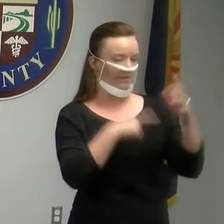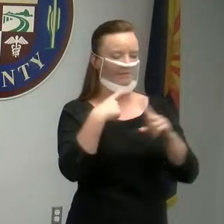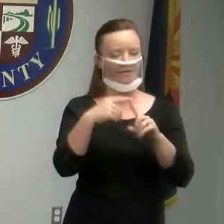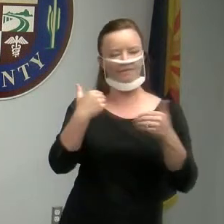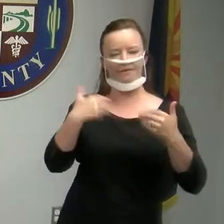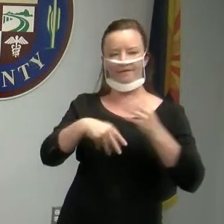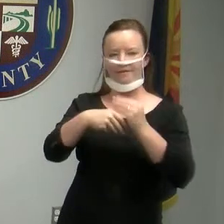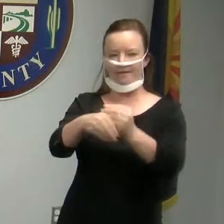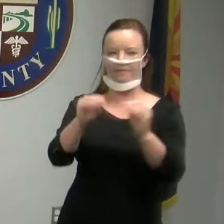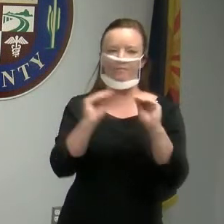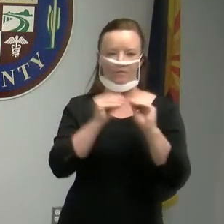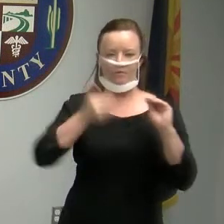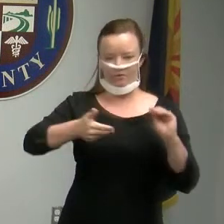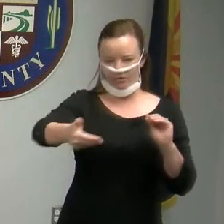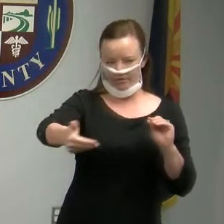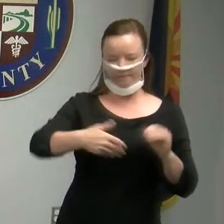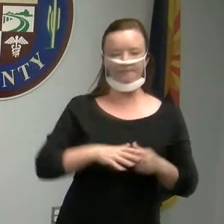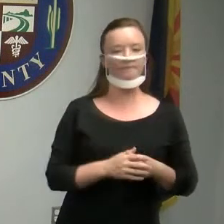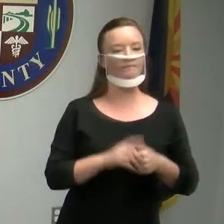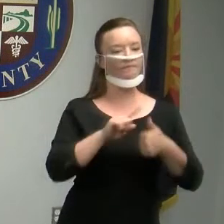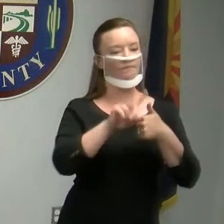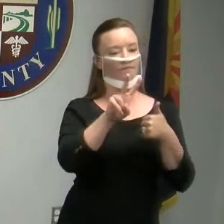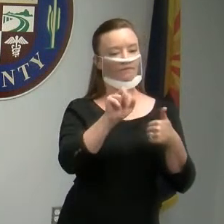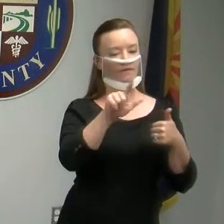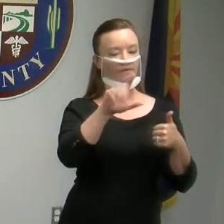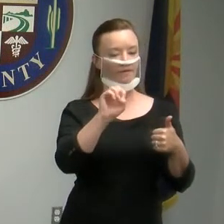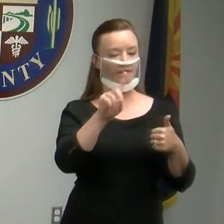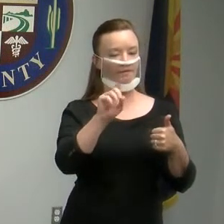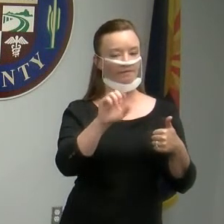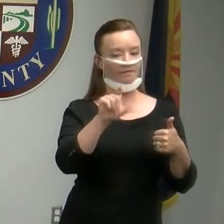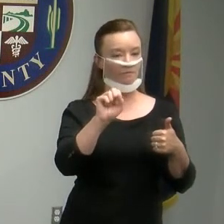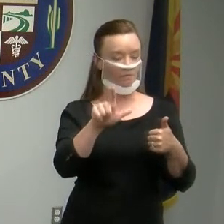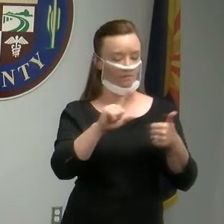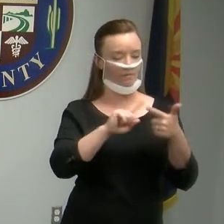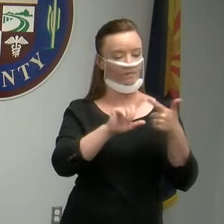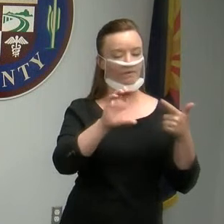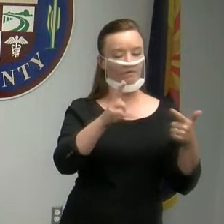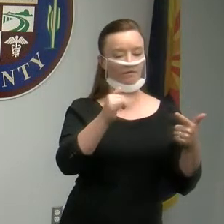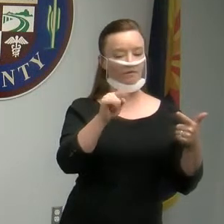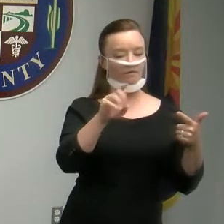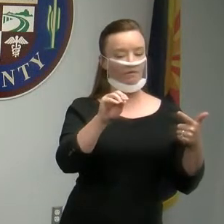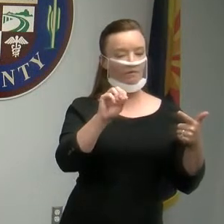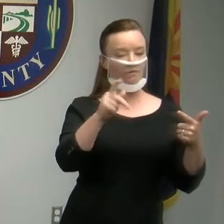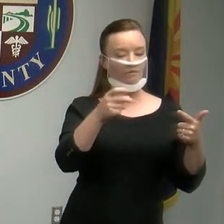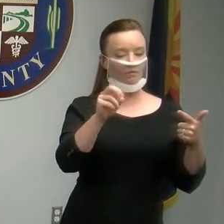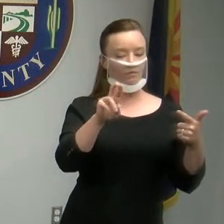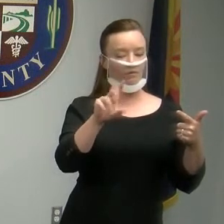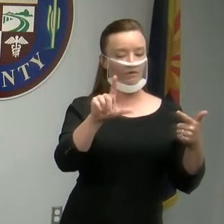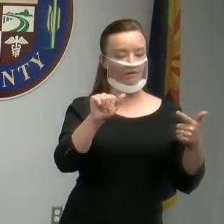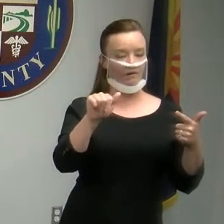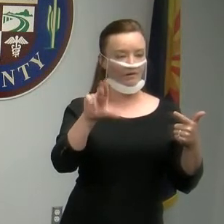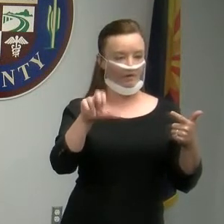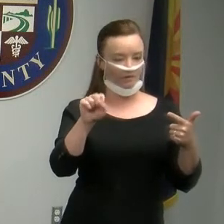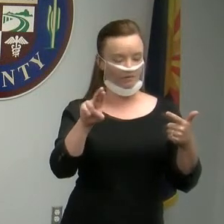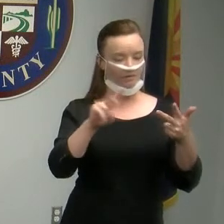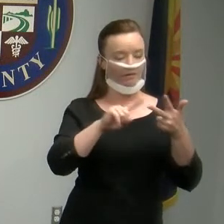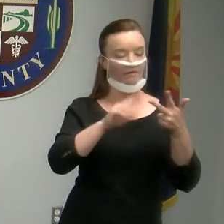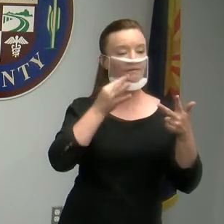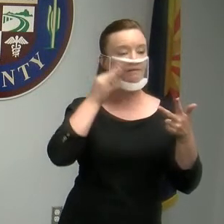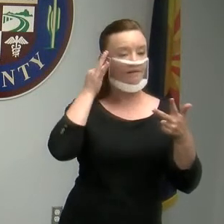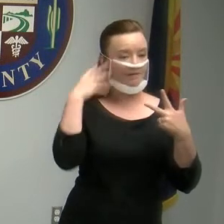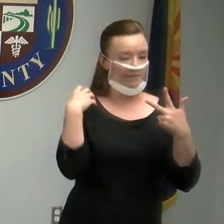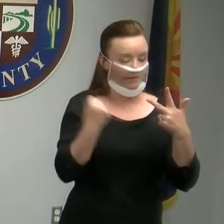this contract as necessary. Valle del Sol, Chicanos por la Casa, Native Health, Equality Health,